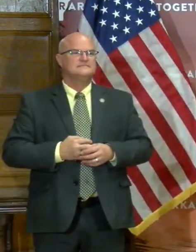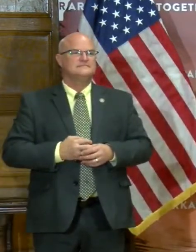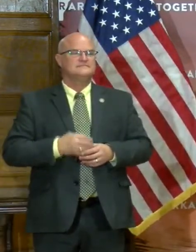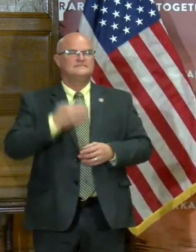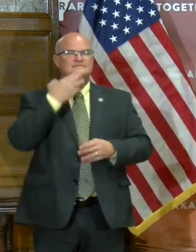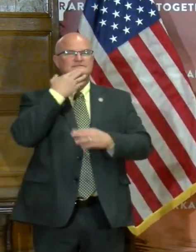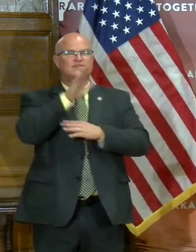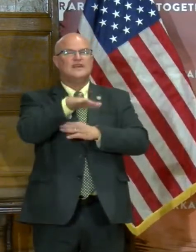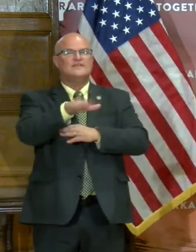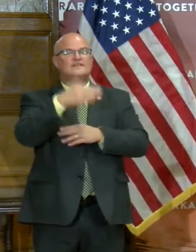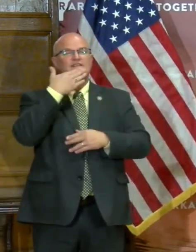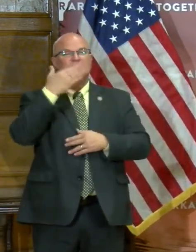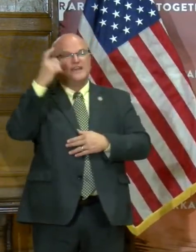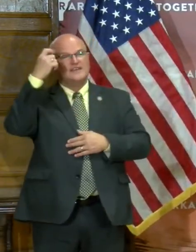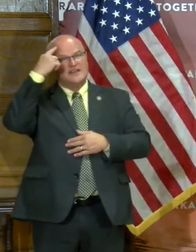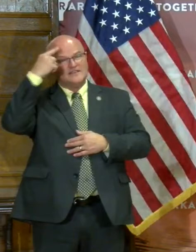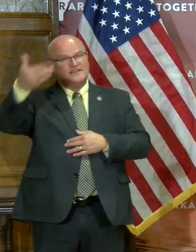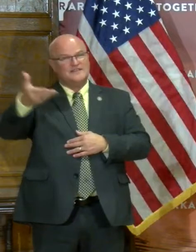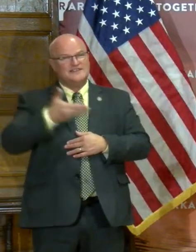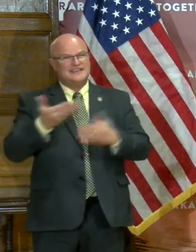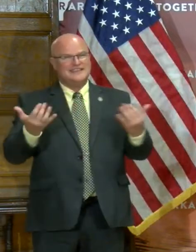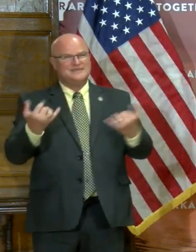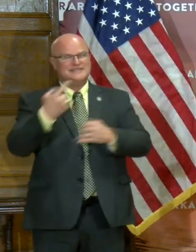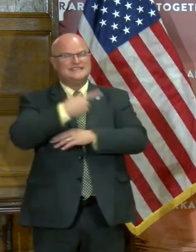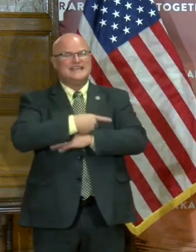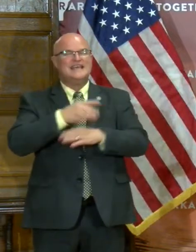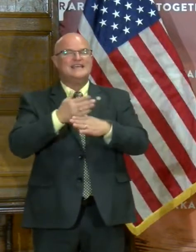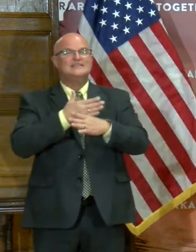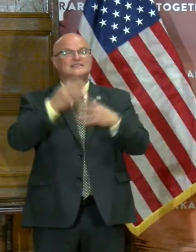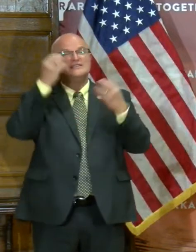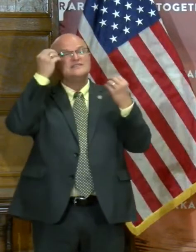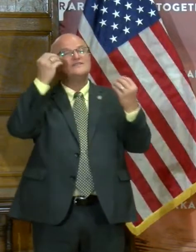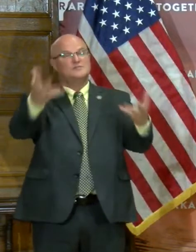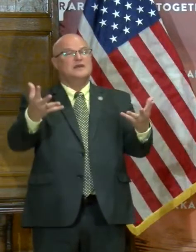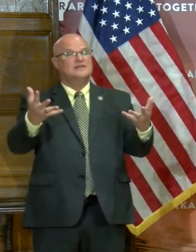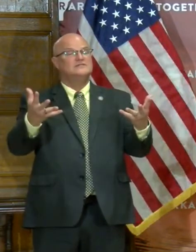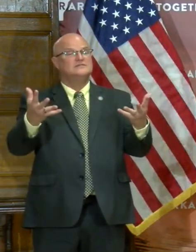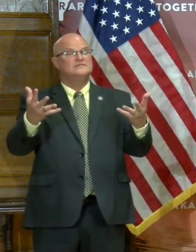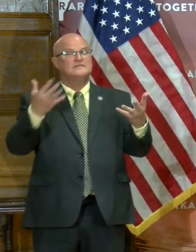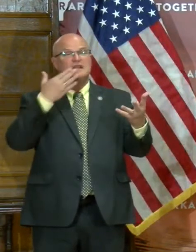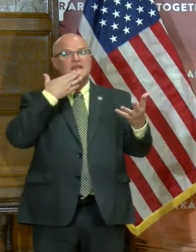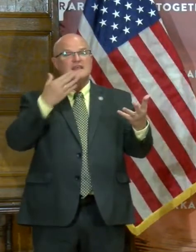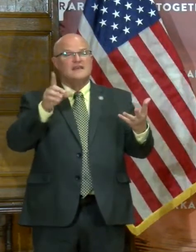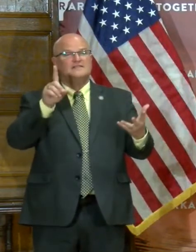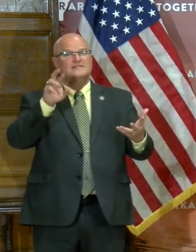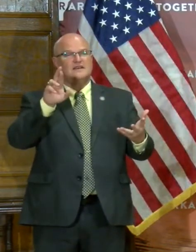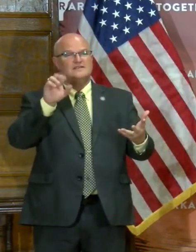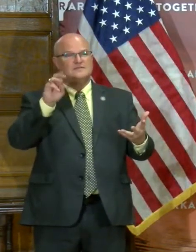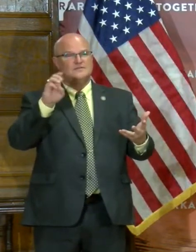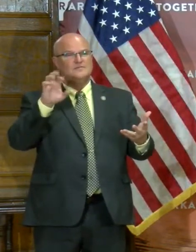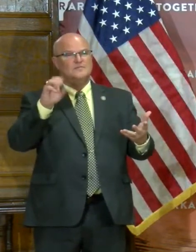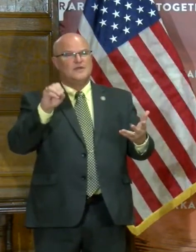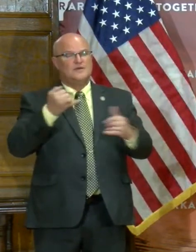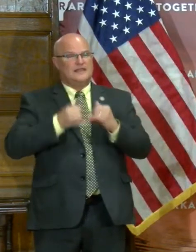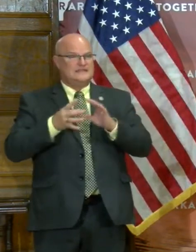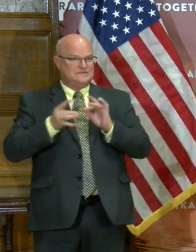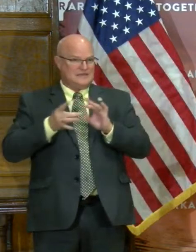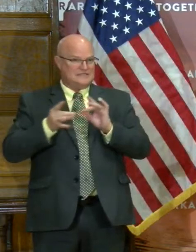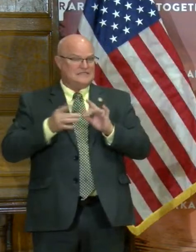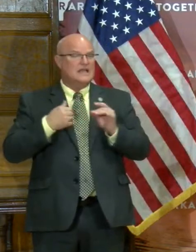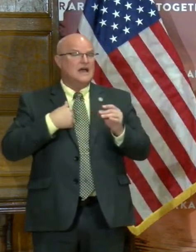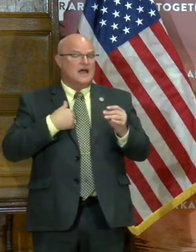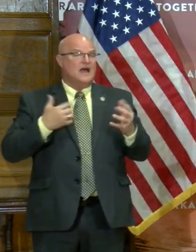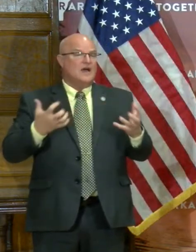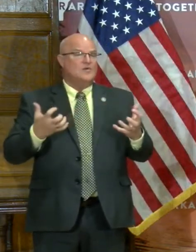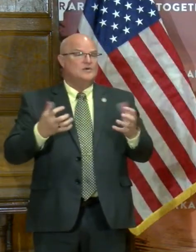Good afternoon, and thank you, Governor, for the invitation to be here today to share some information. And thank you, Dr. Romero, for that last message of yours, because I do